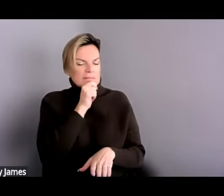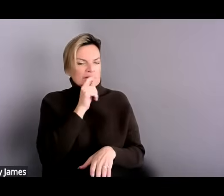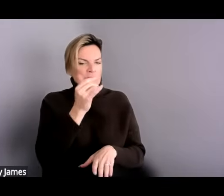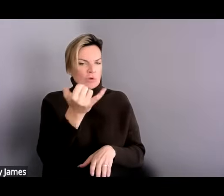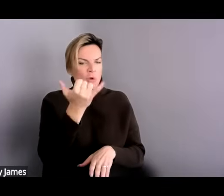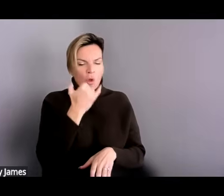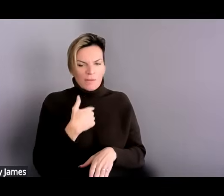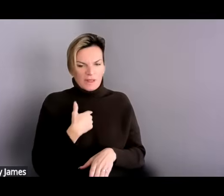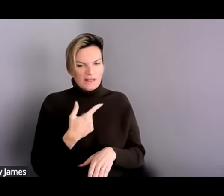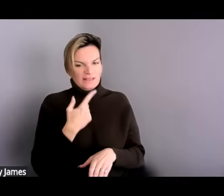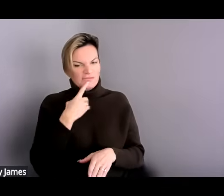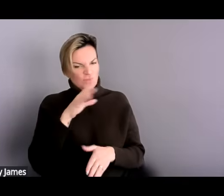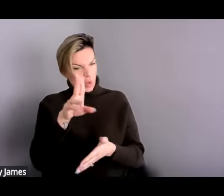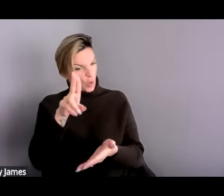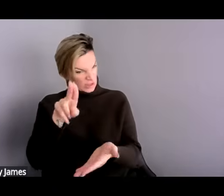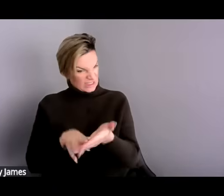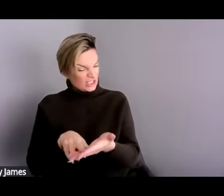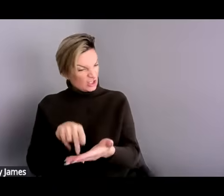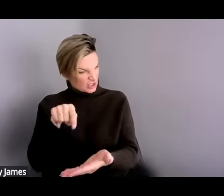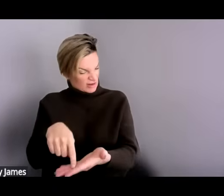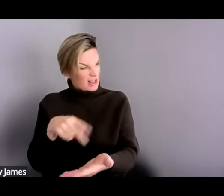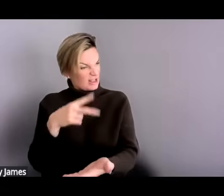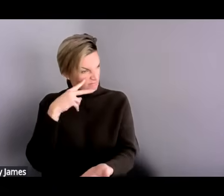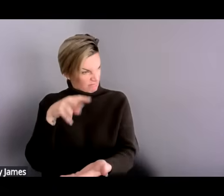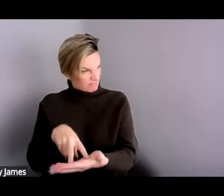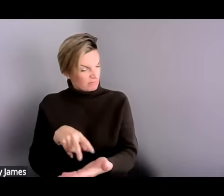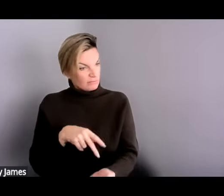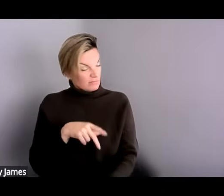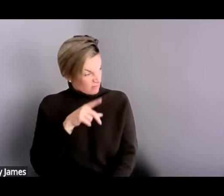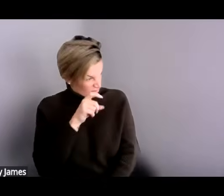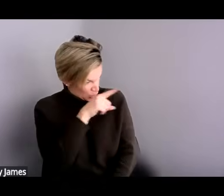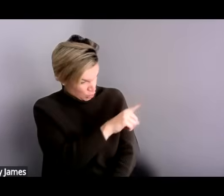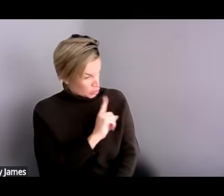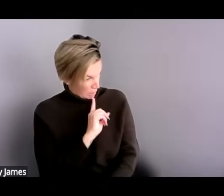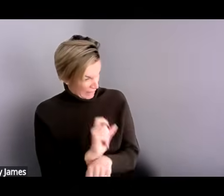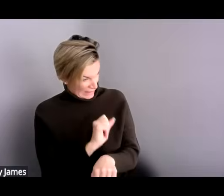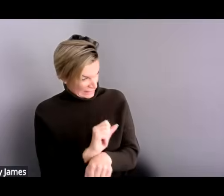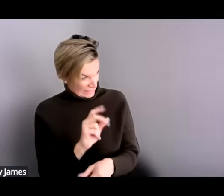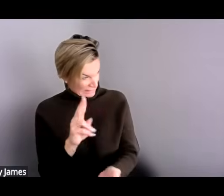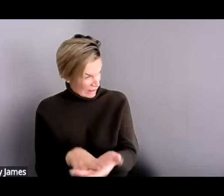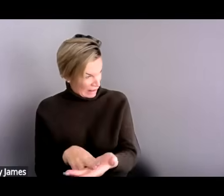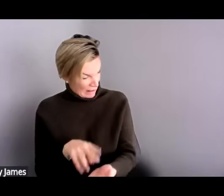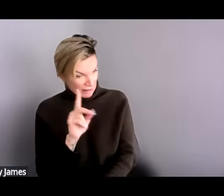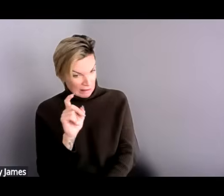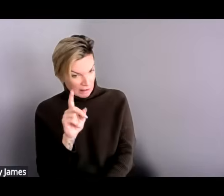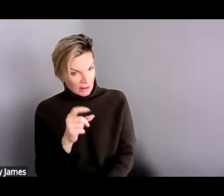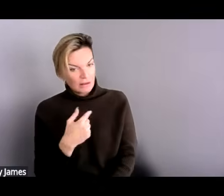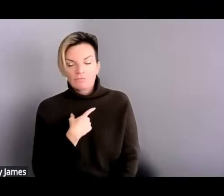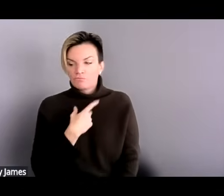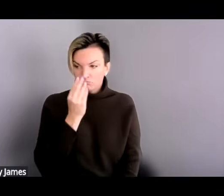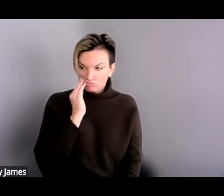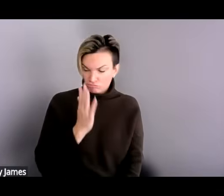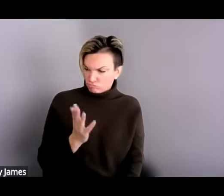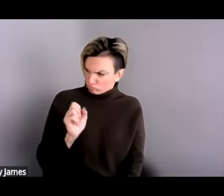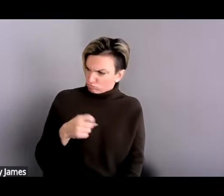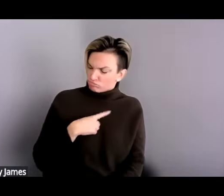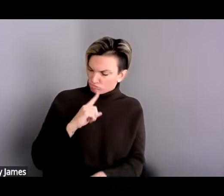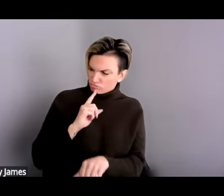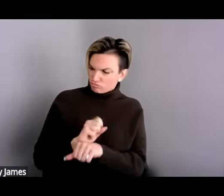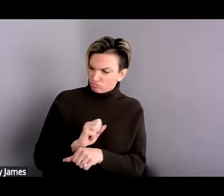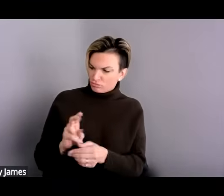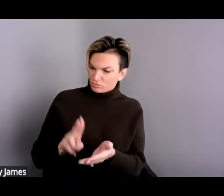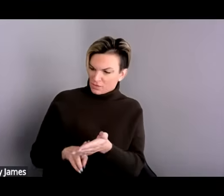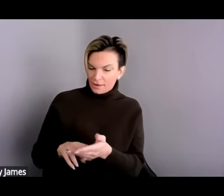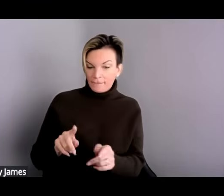signature is here. Did you really sign? And I said, yes, I really did. But the candidate submitted